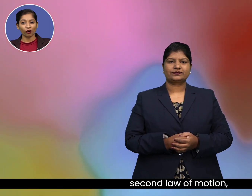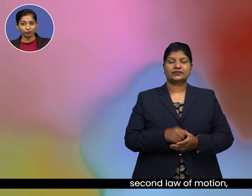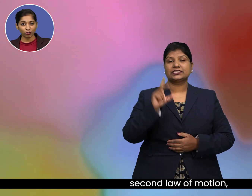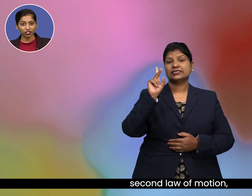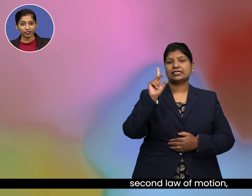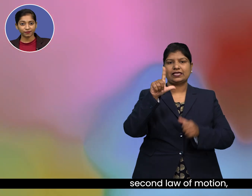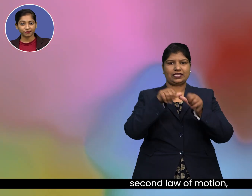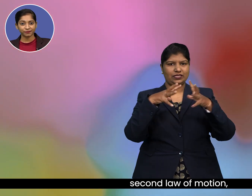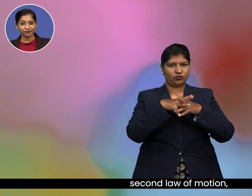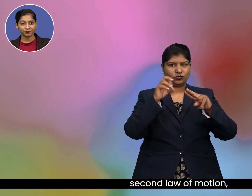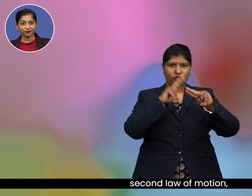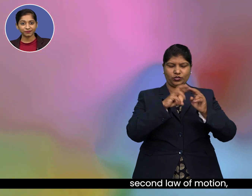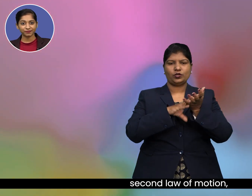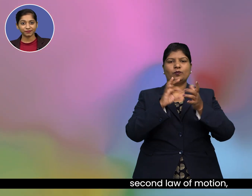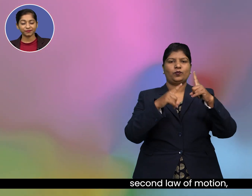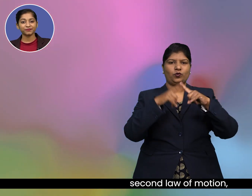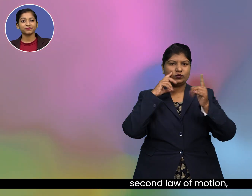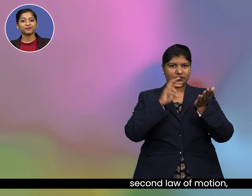second law of motion